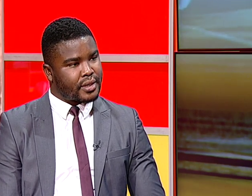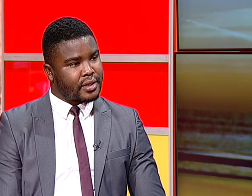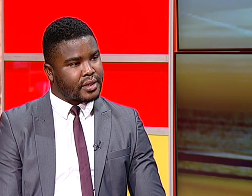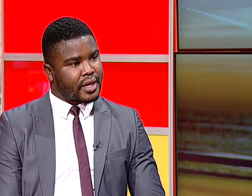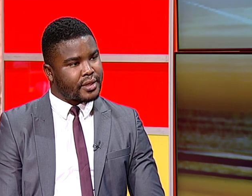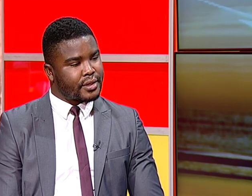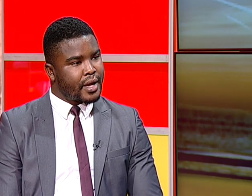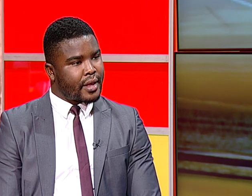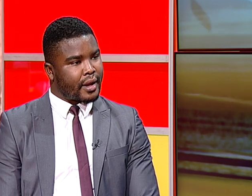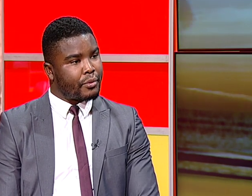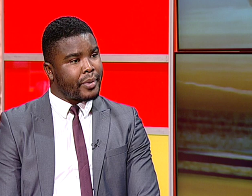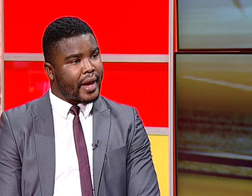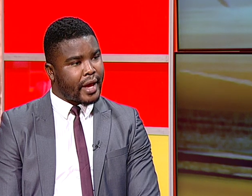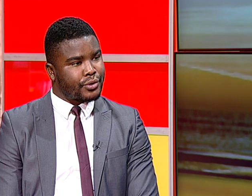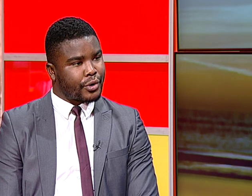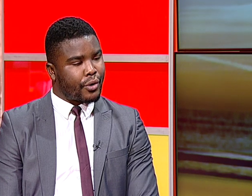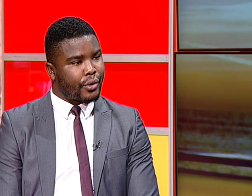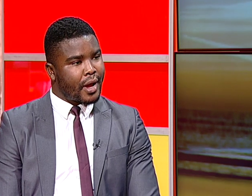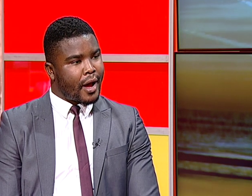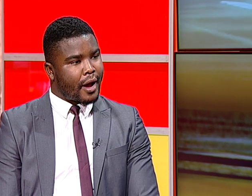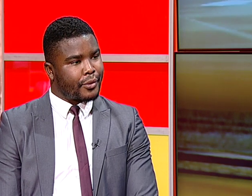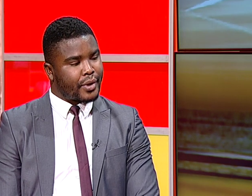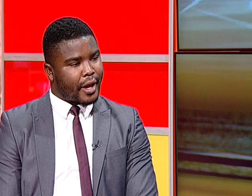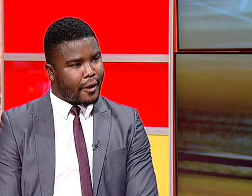and successes that Namibia has to record today.